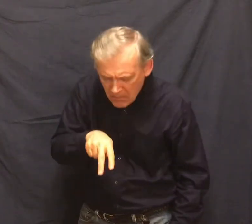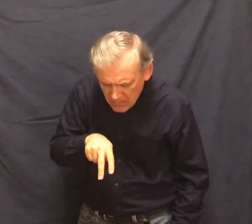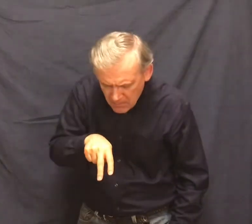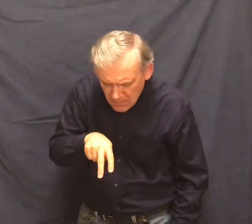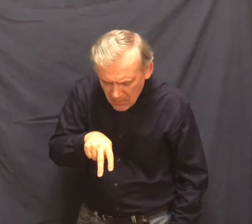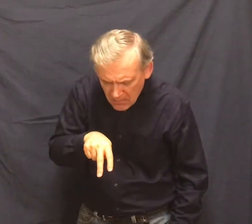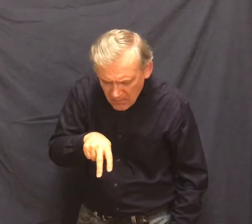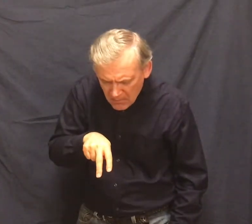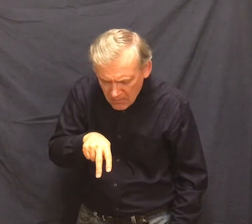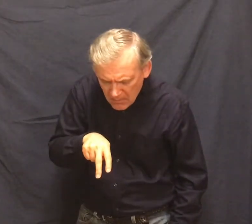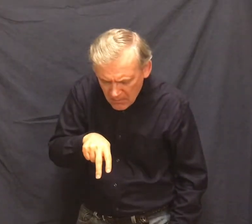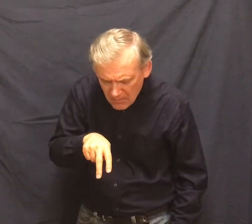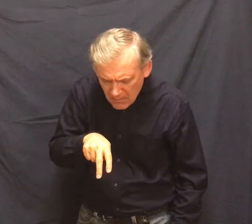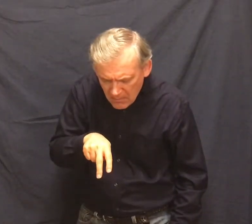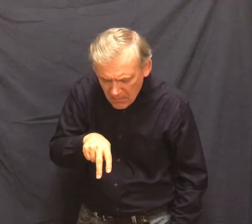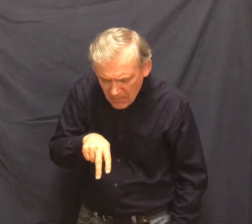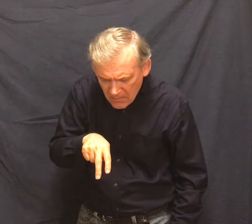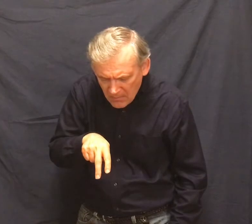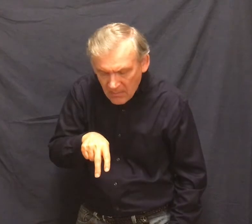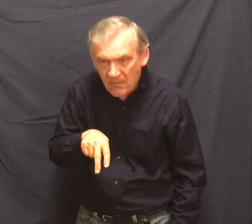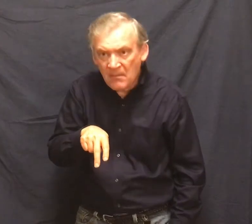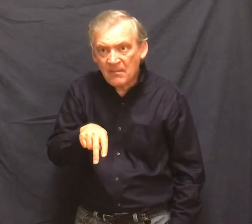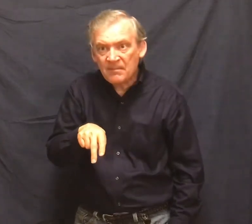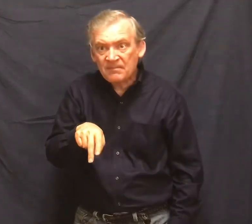Go on, said the young man. Read it out loud.